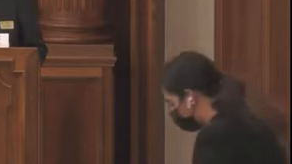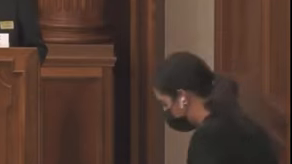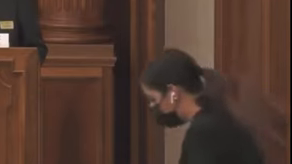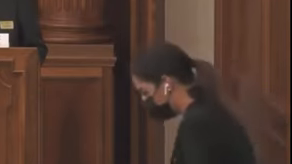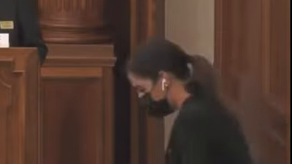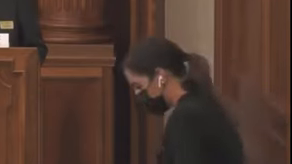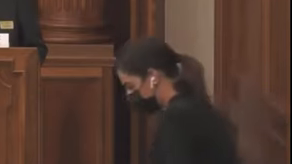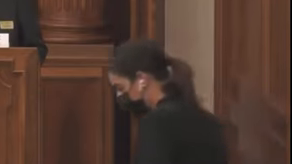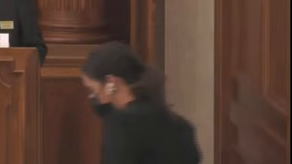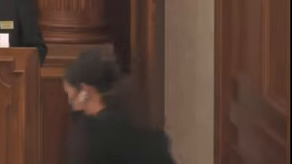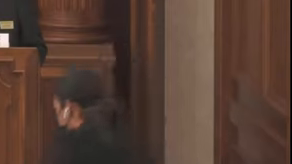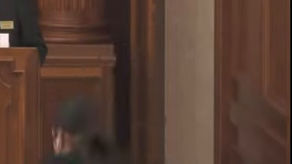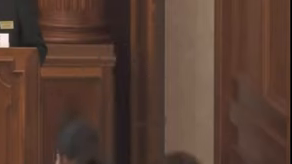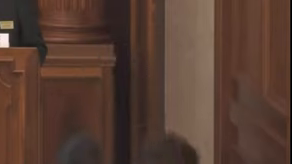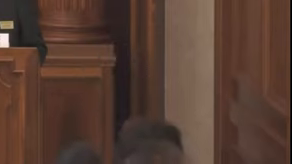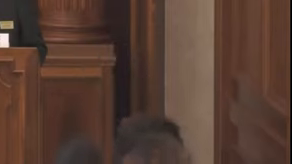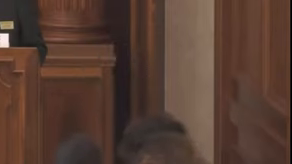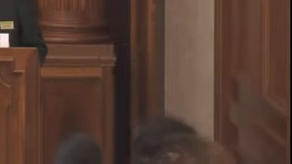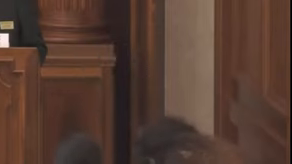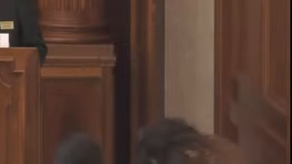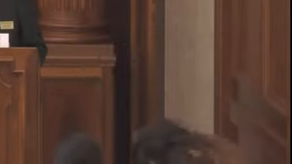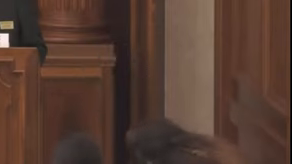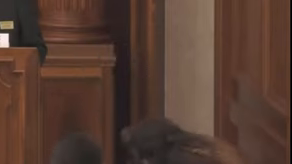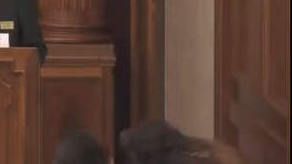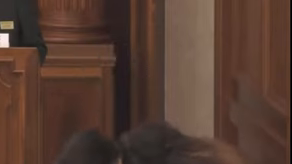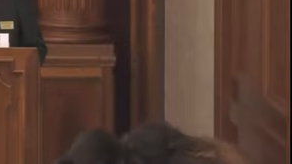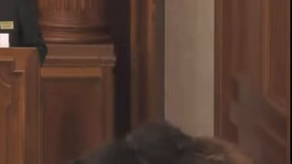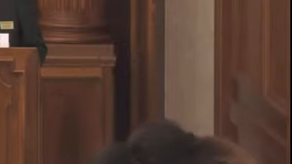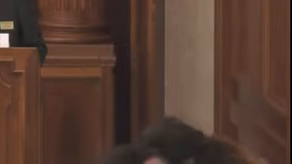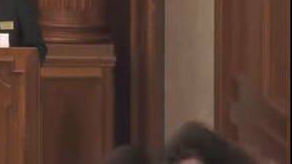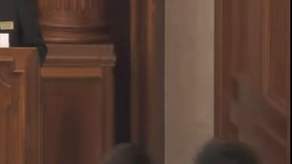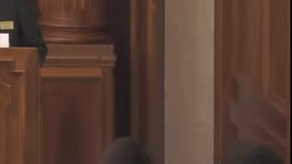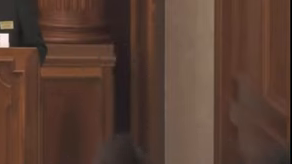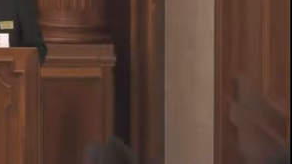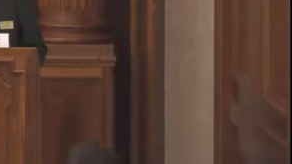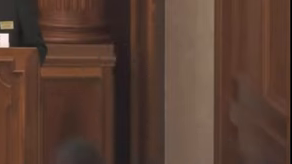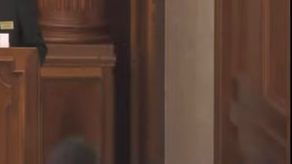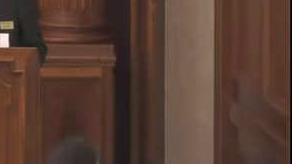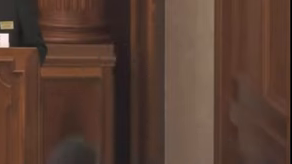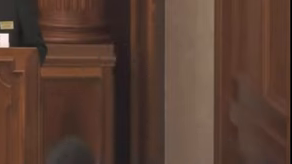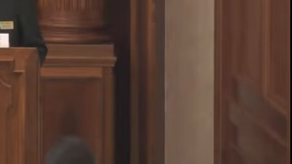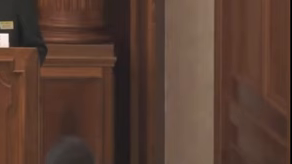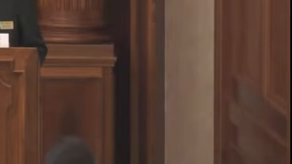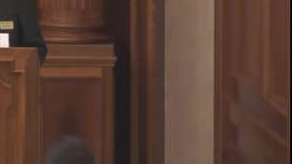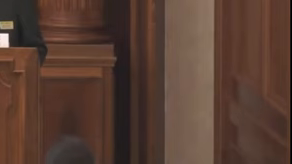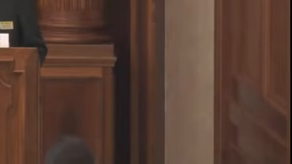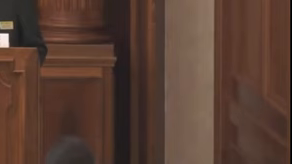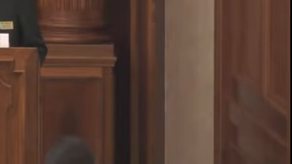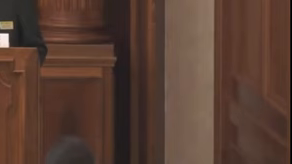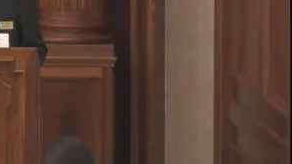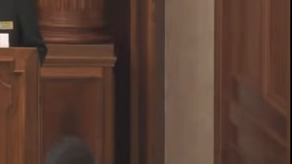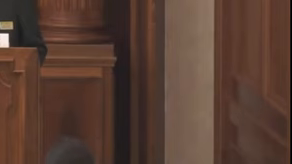sense is that he's, and I spoke about Hippocrates in particular to him and their successes